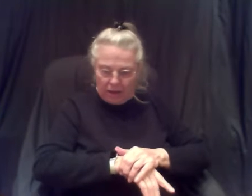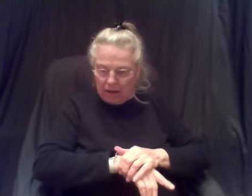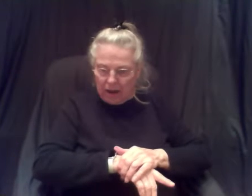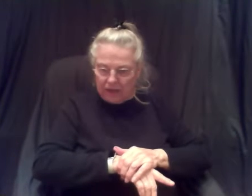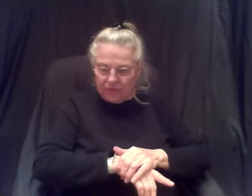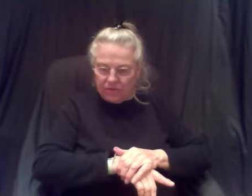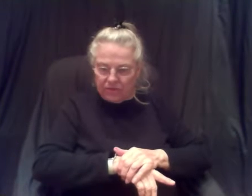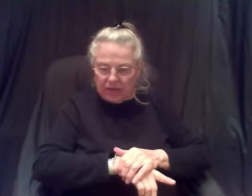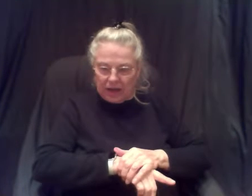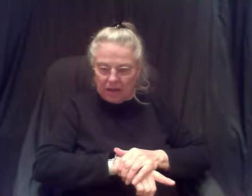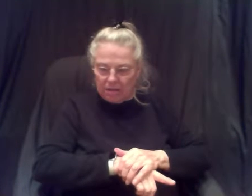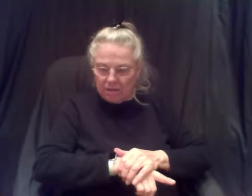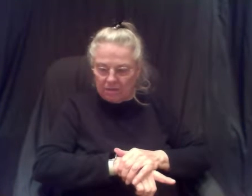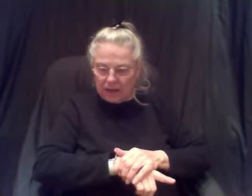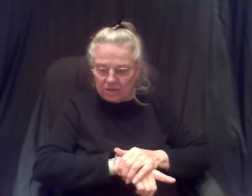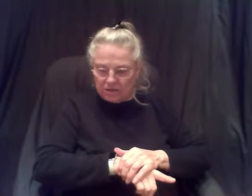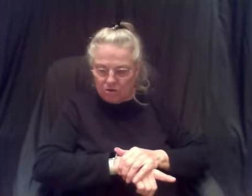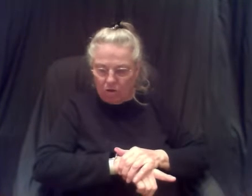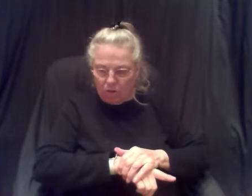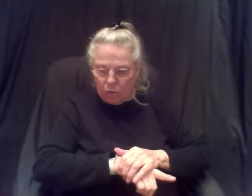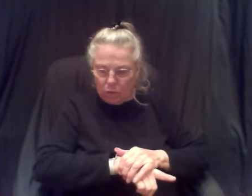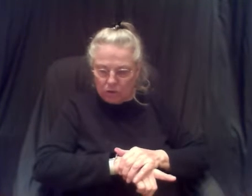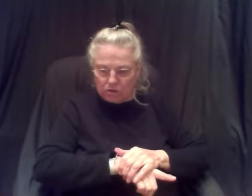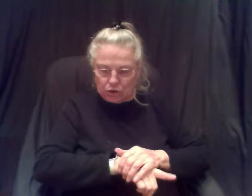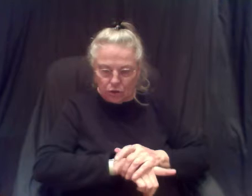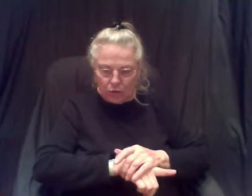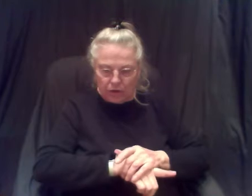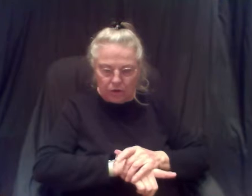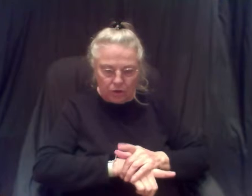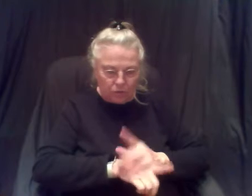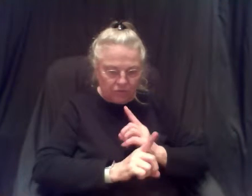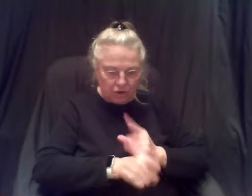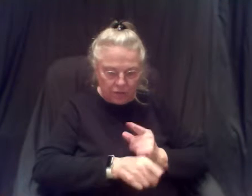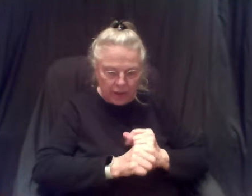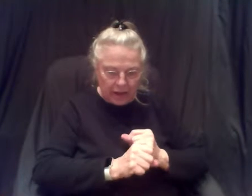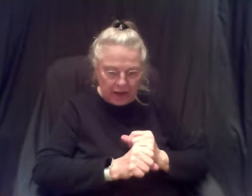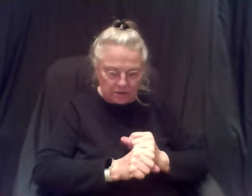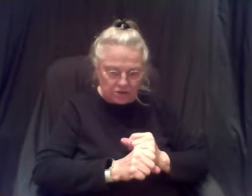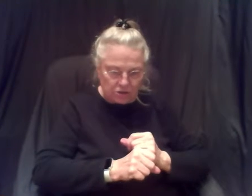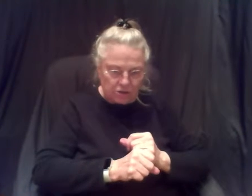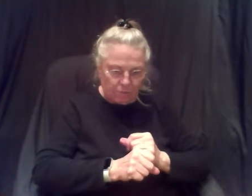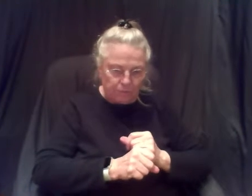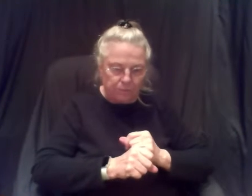I think that's all the words that you're going to do. We've talked about answer, so.